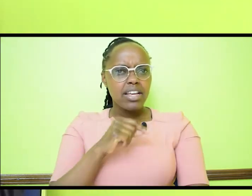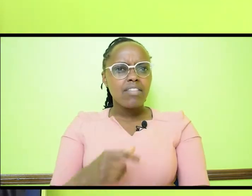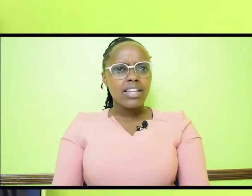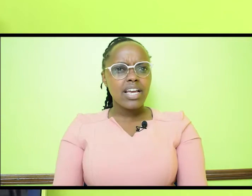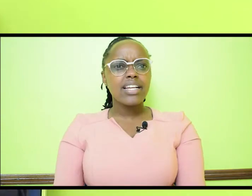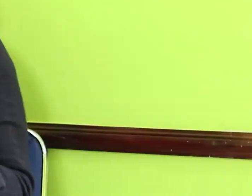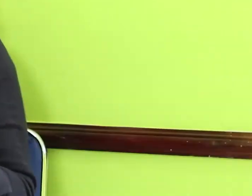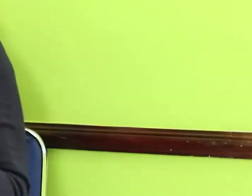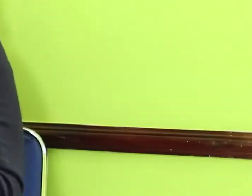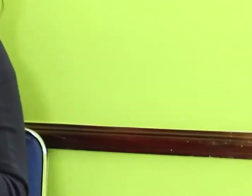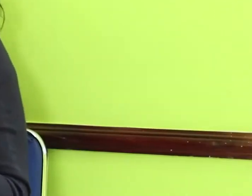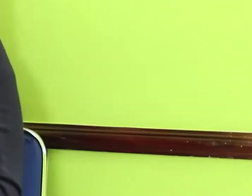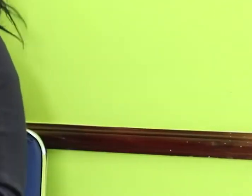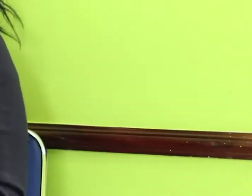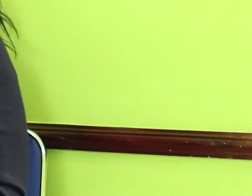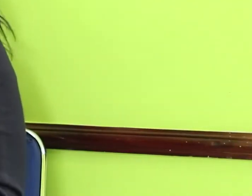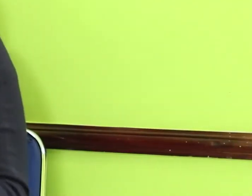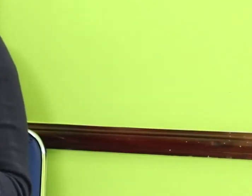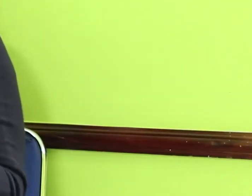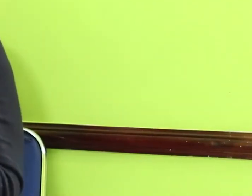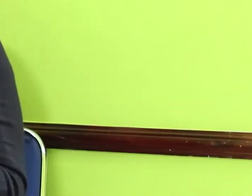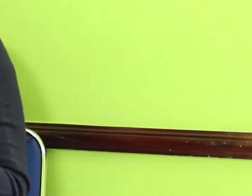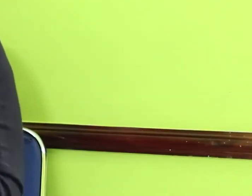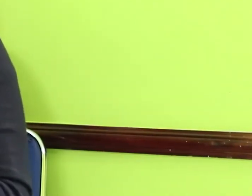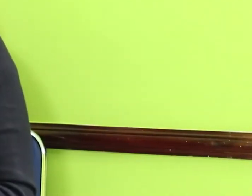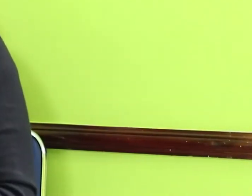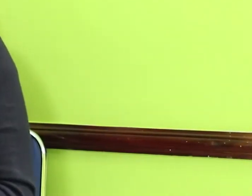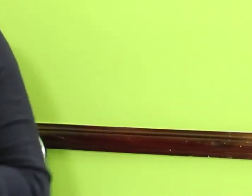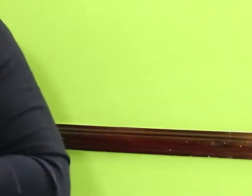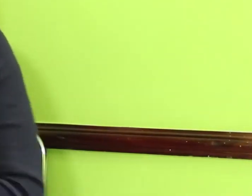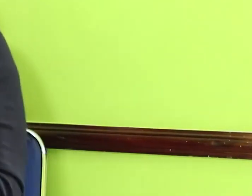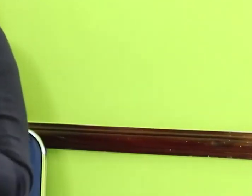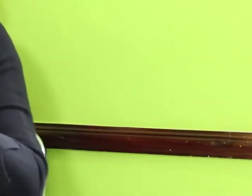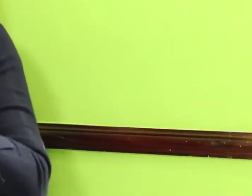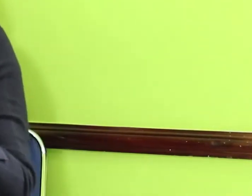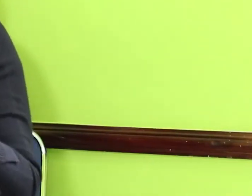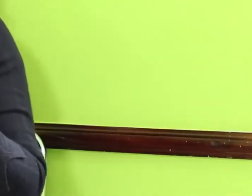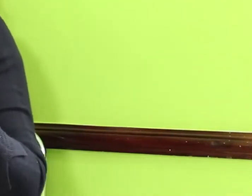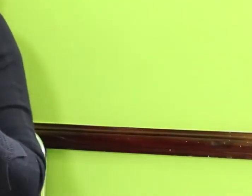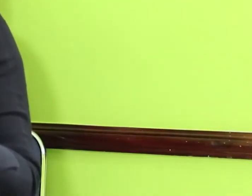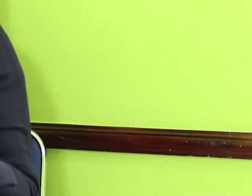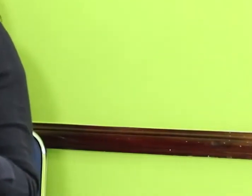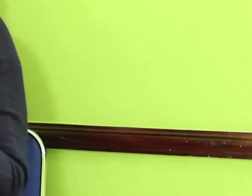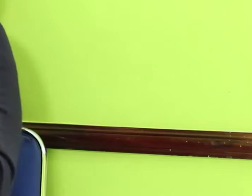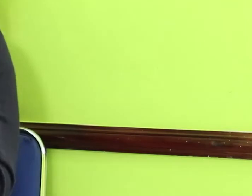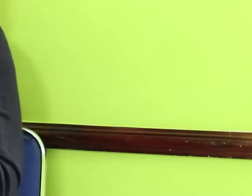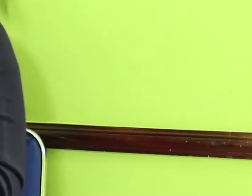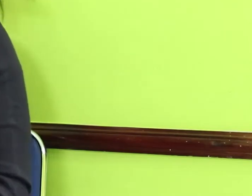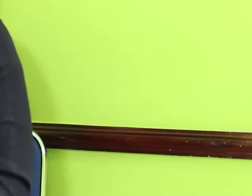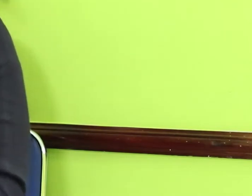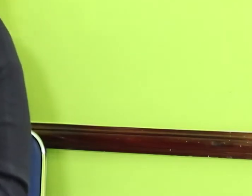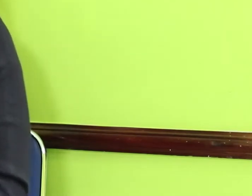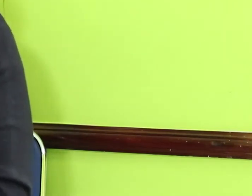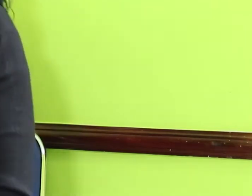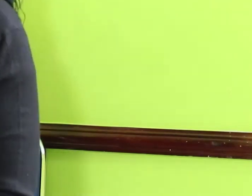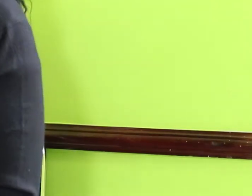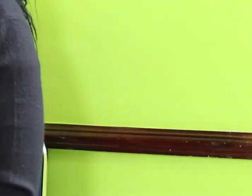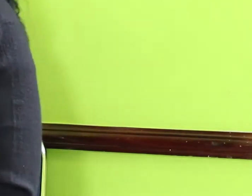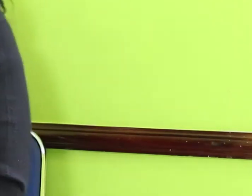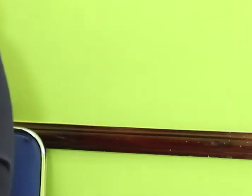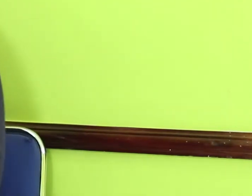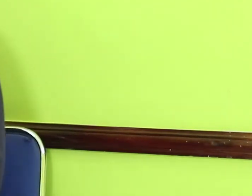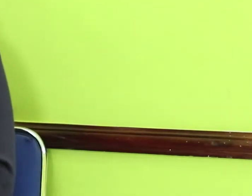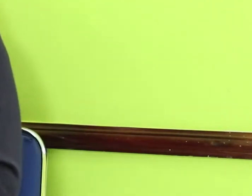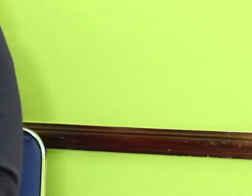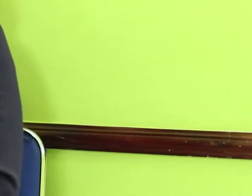day? Hey, I had a lot of pain. It was a lot of pain. I want to give birth, but I felt a lot of pain.